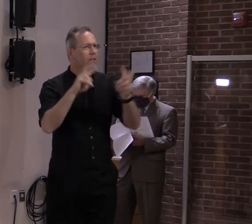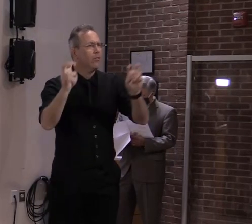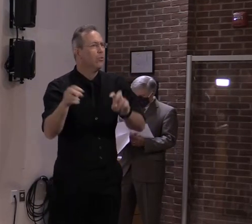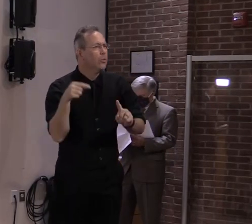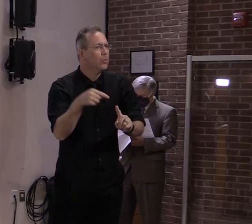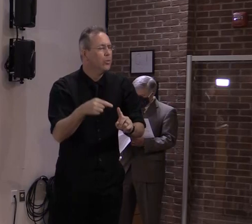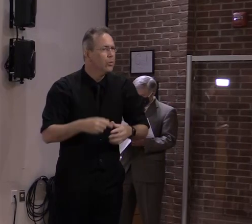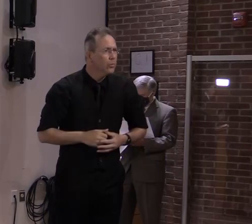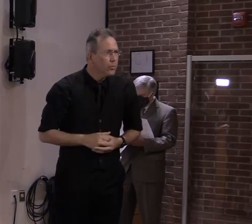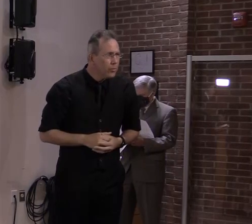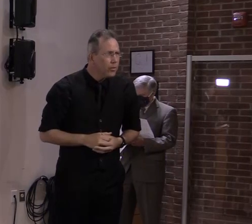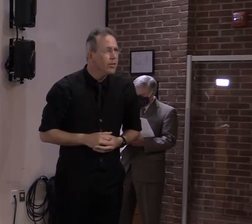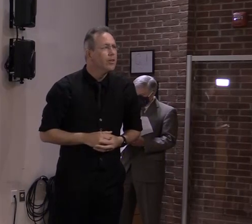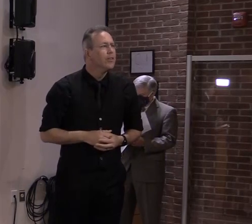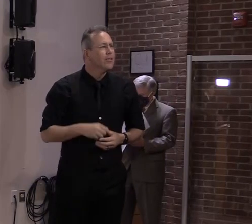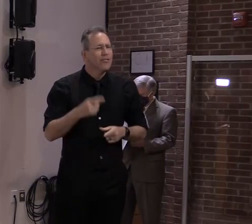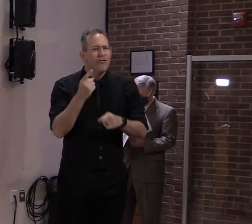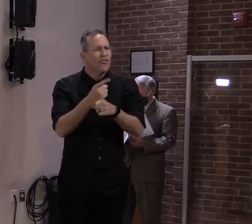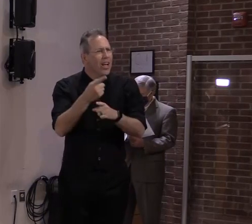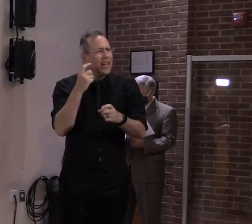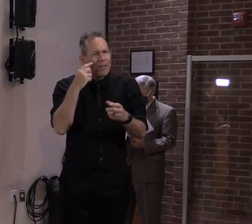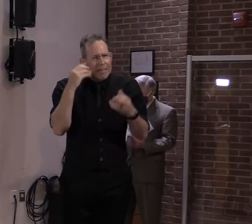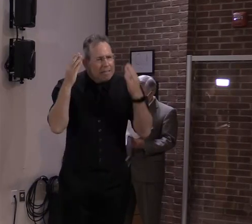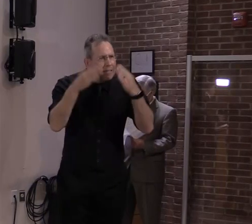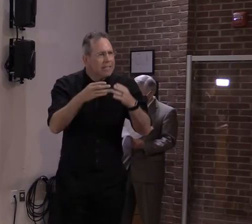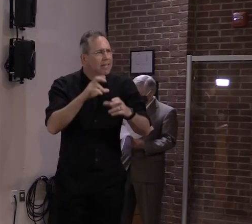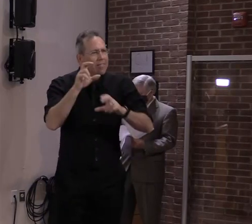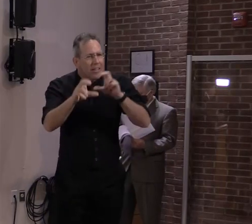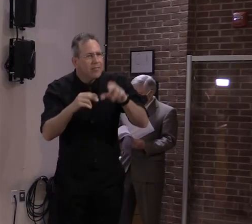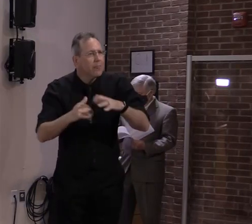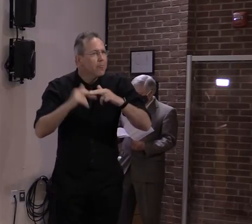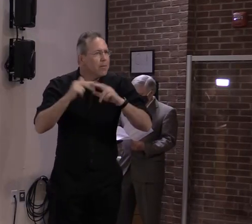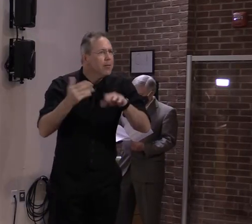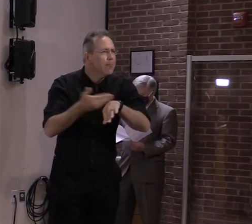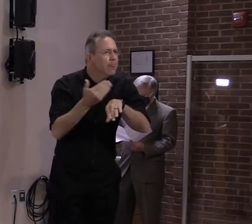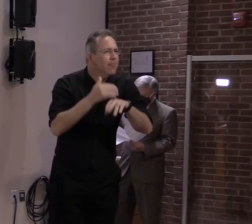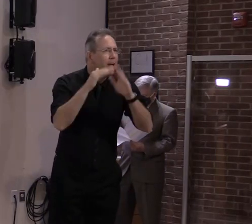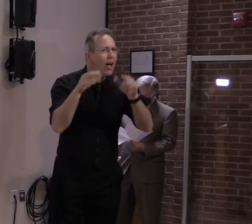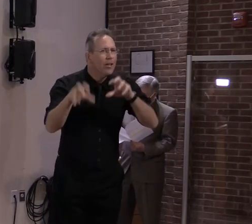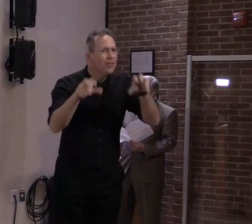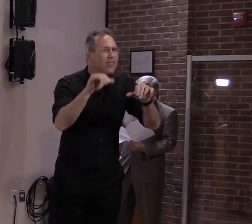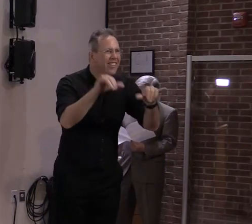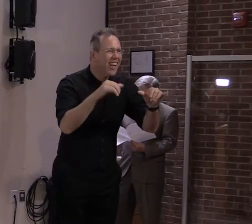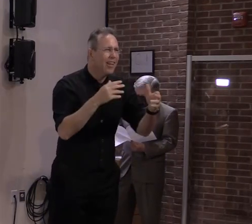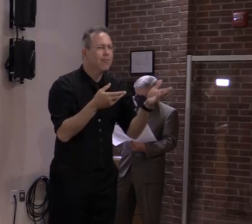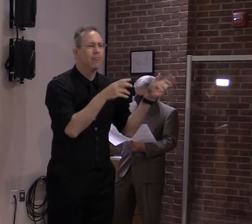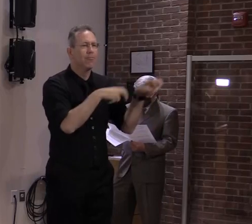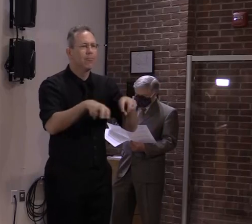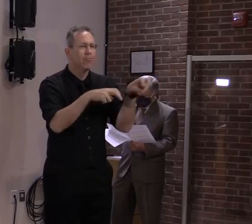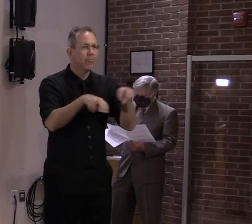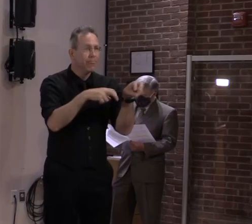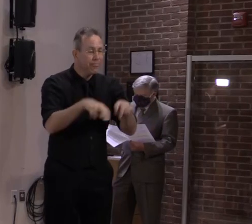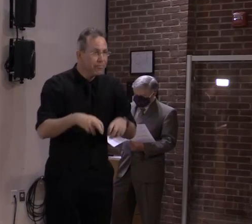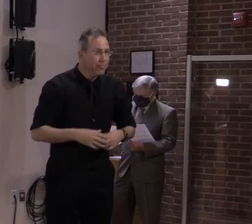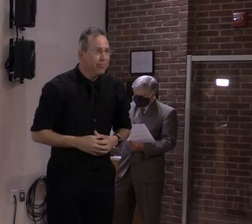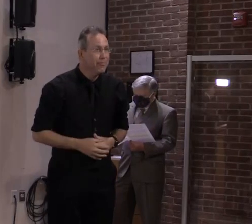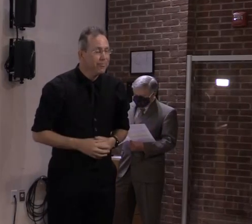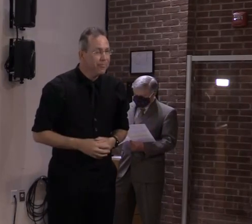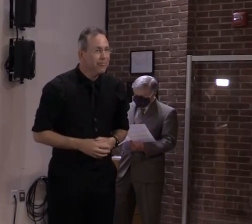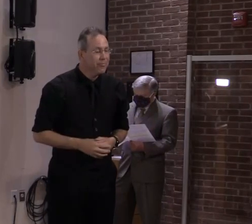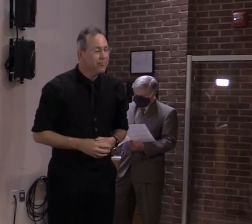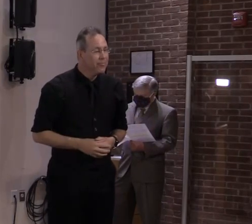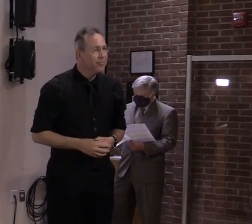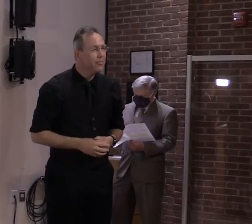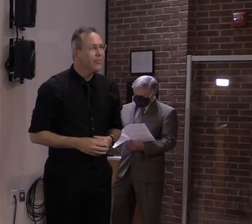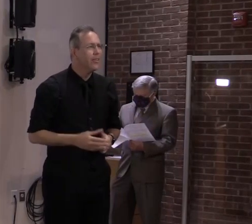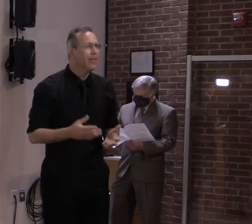right investments in the right places. And I think housing is a perfect example of that, using $250 million for housing, something we all agree on. Think